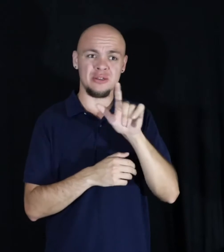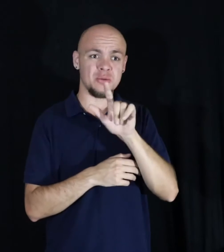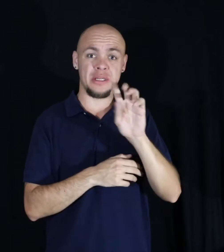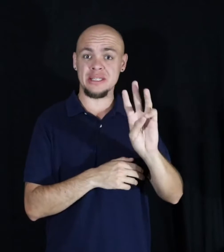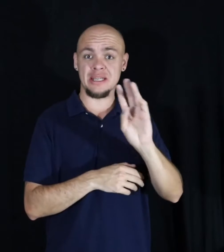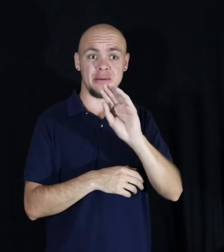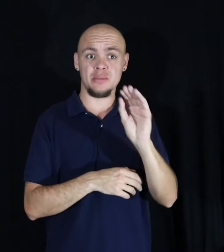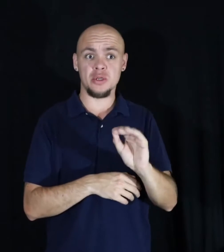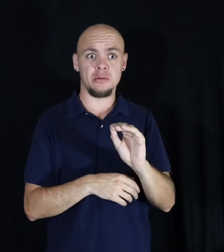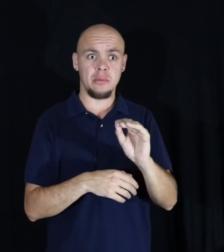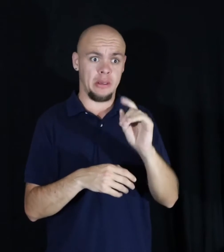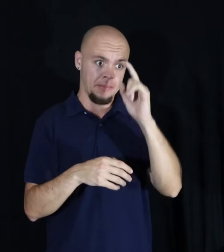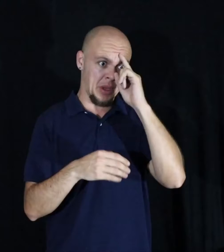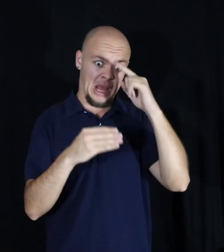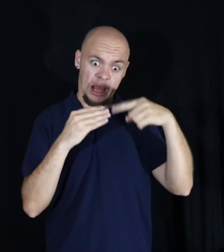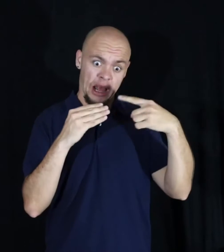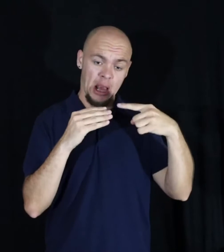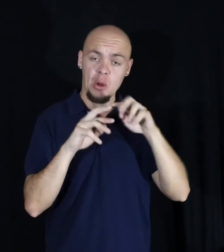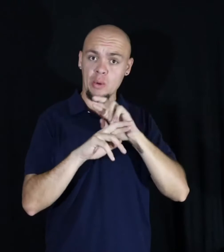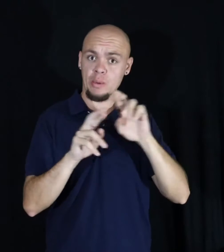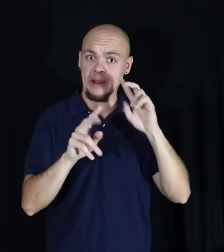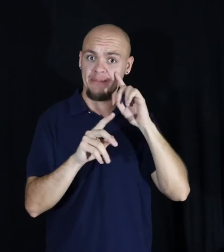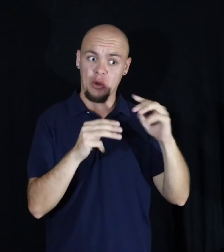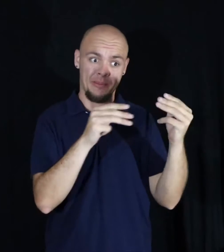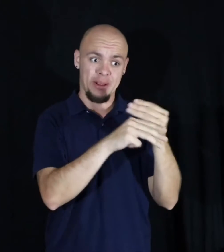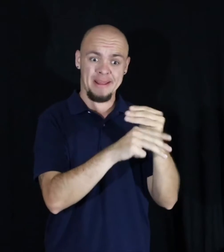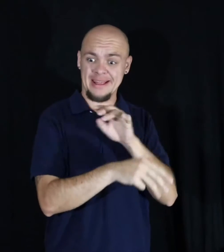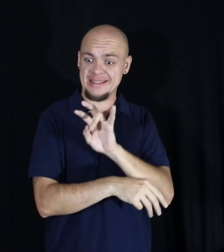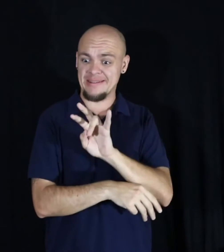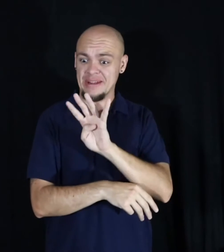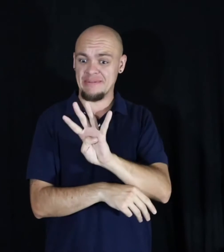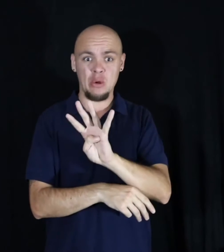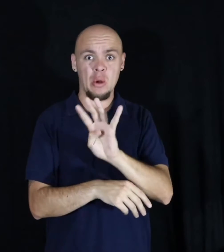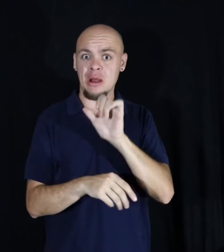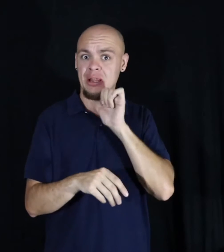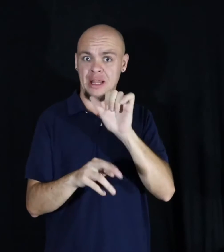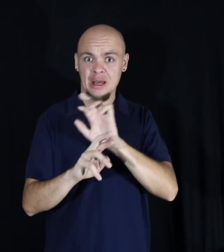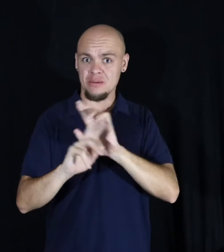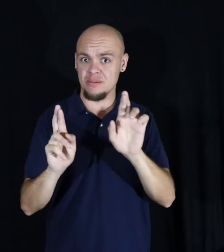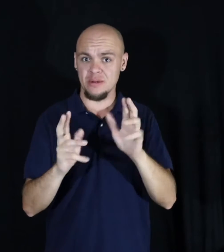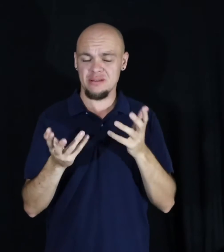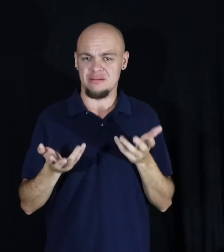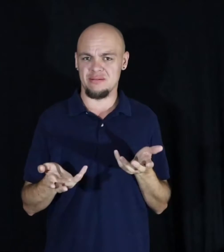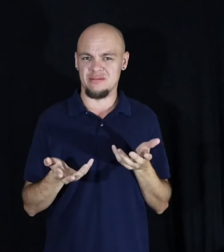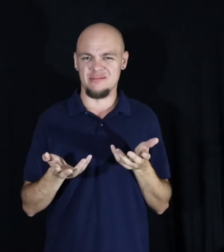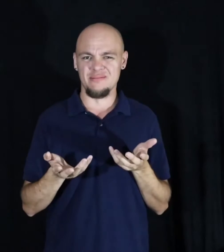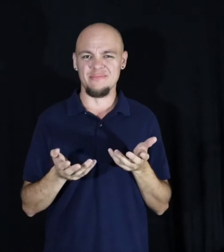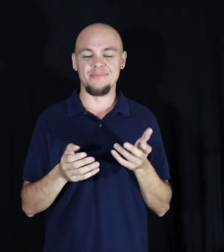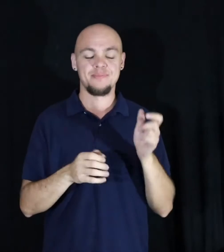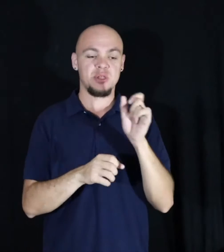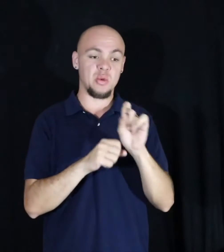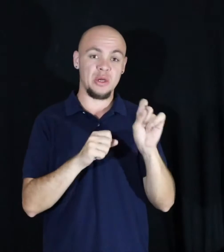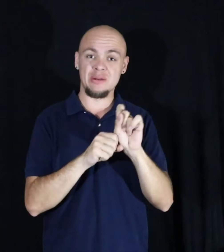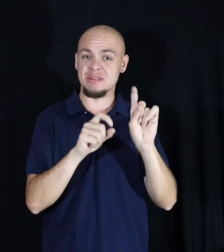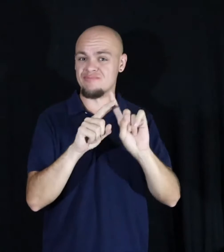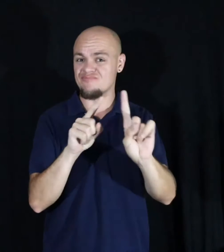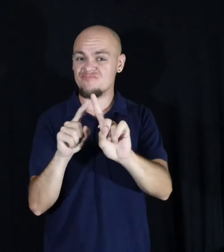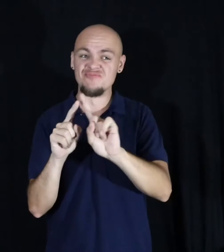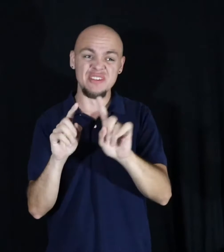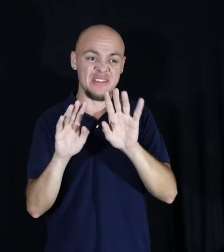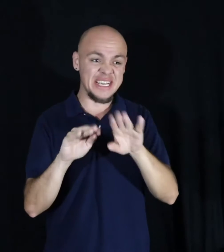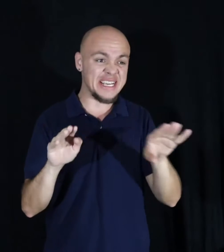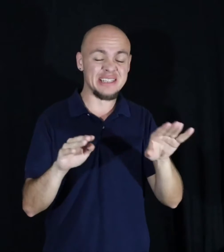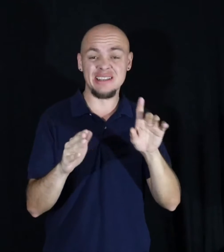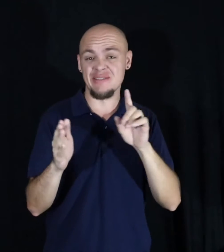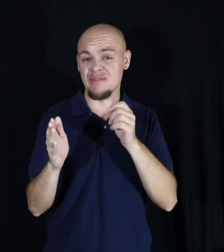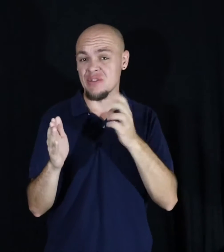of people are hardwired for math, while 74% are not? After working with thousands of kids, I can tell you